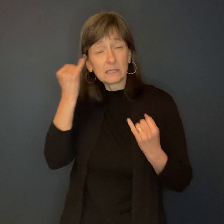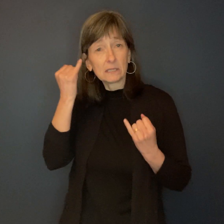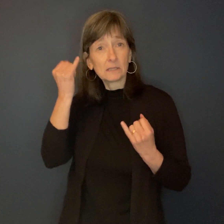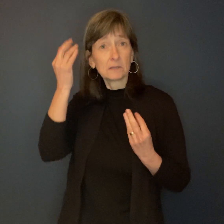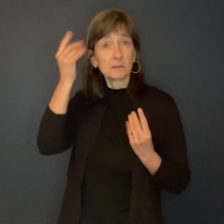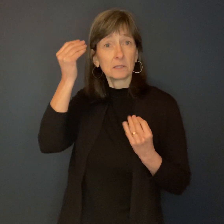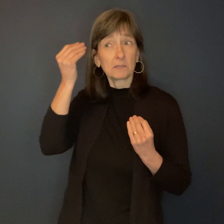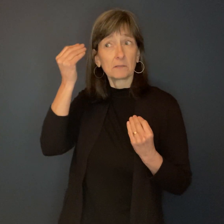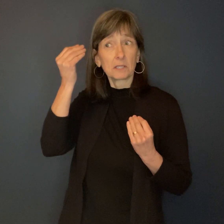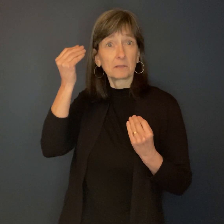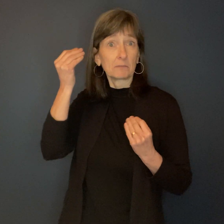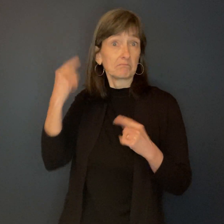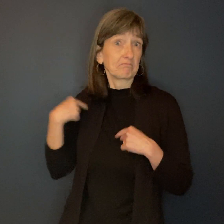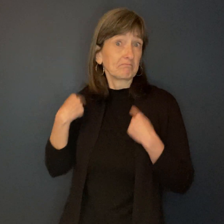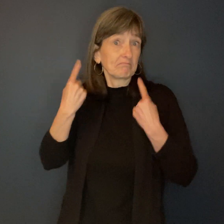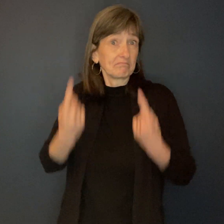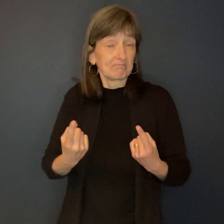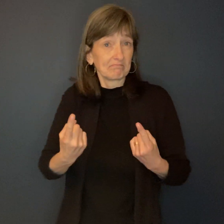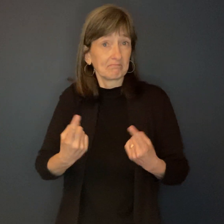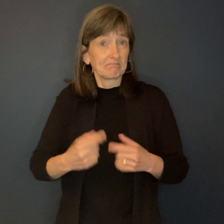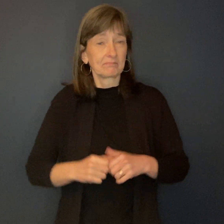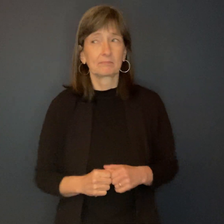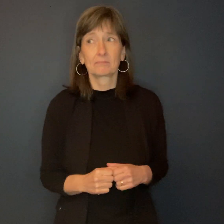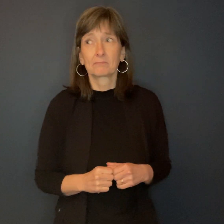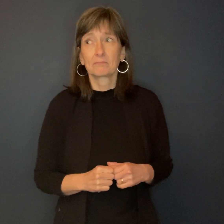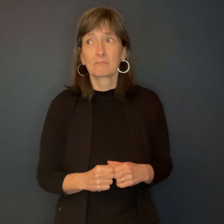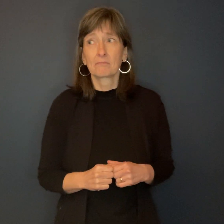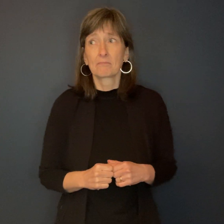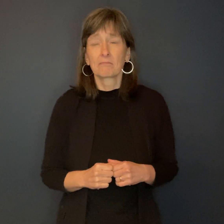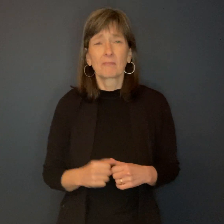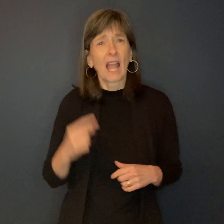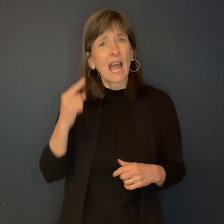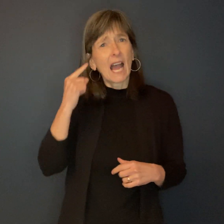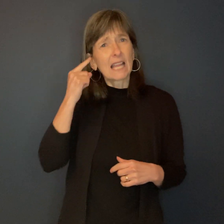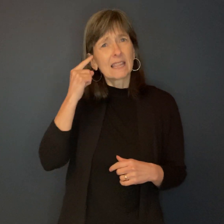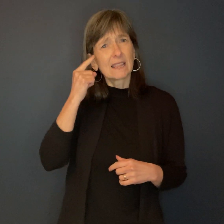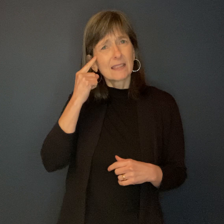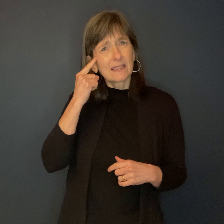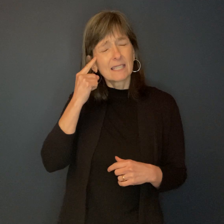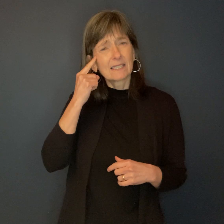since. Yeah, I think it was a part of a wide